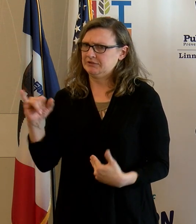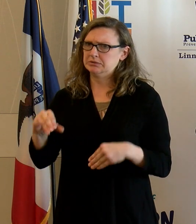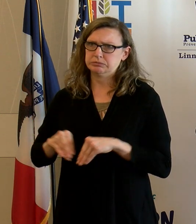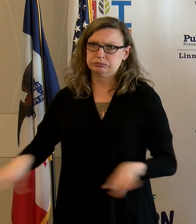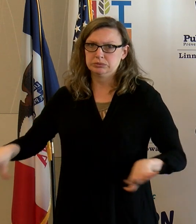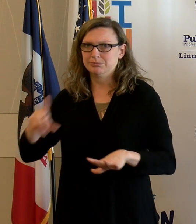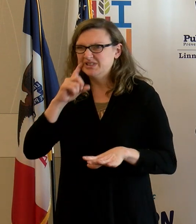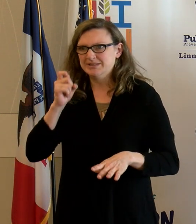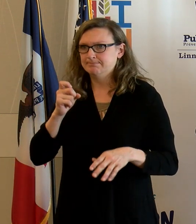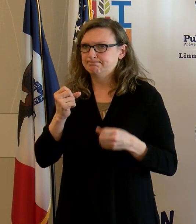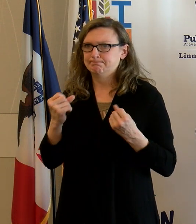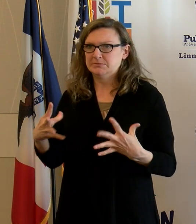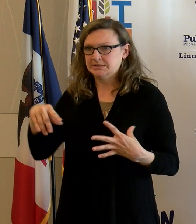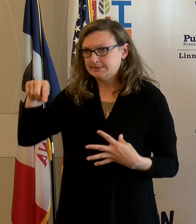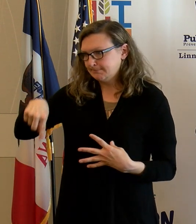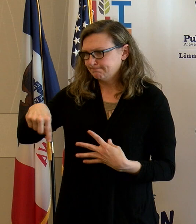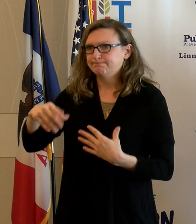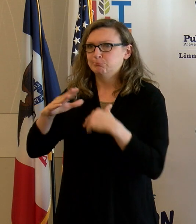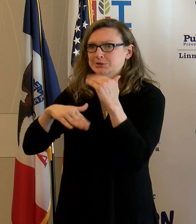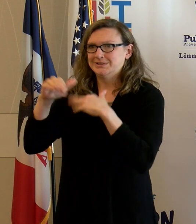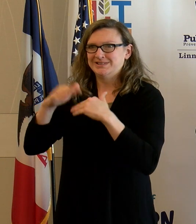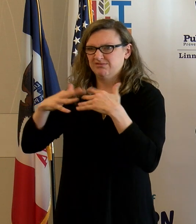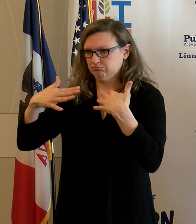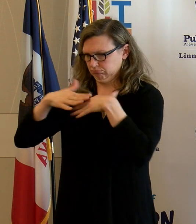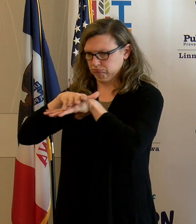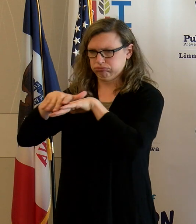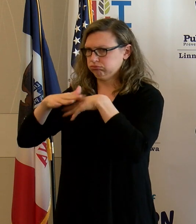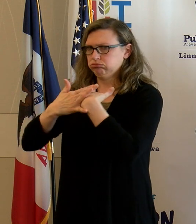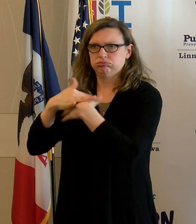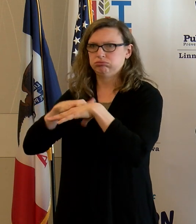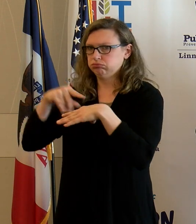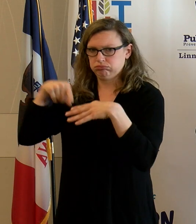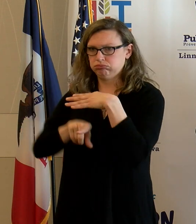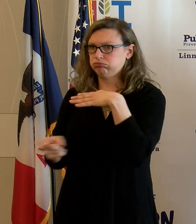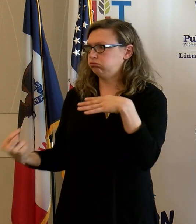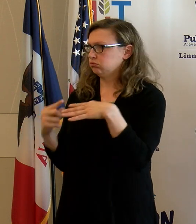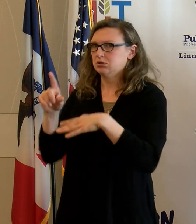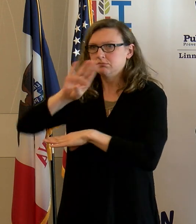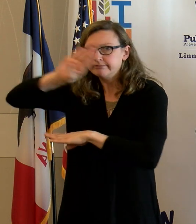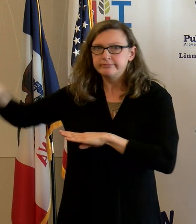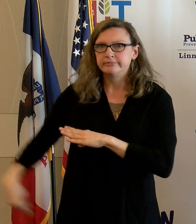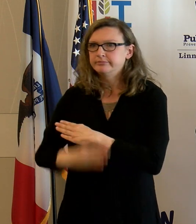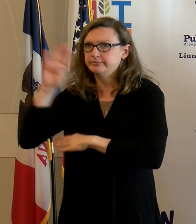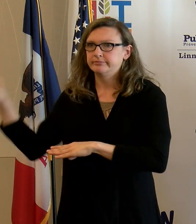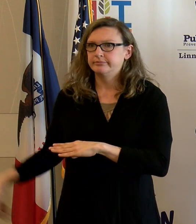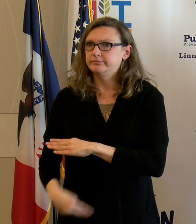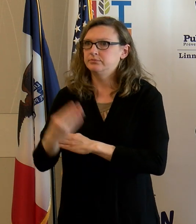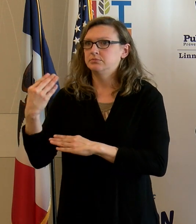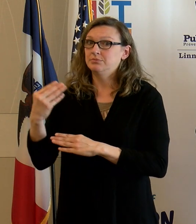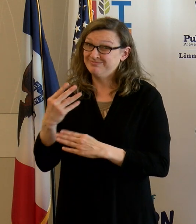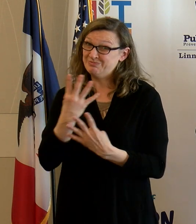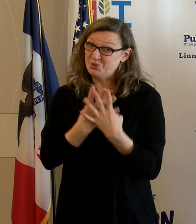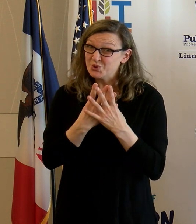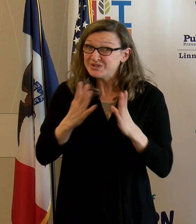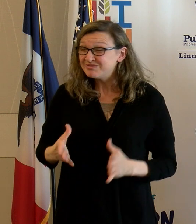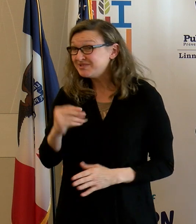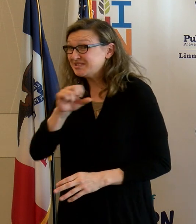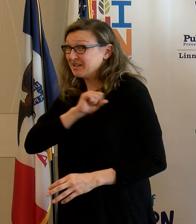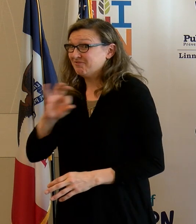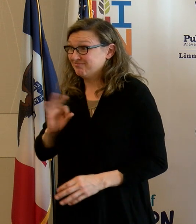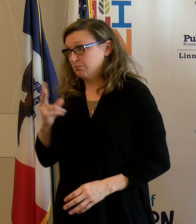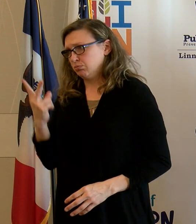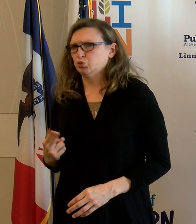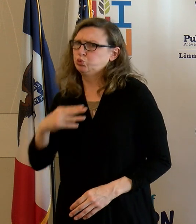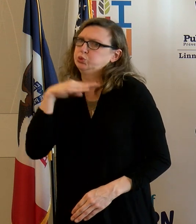that come and go from the building at all times during the day and night. That's both inmates and staff. And so what we've done is